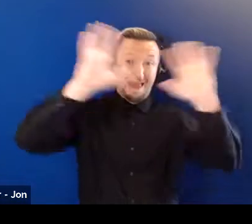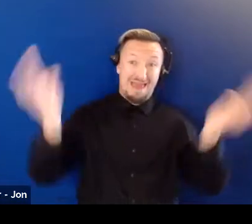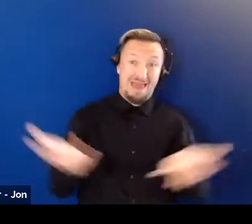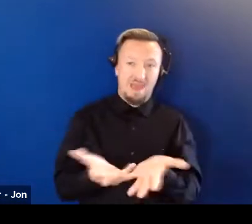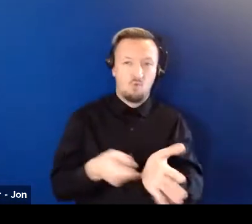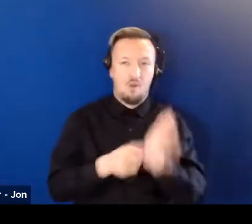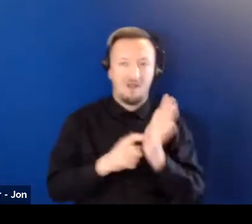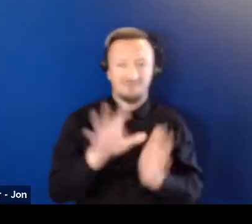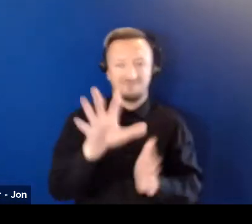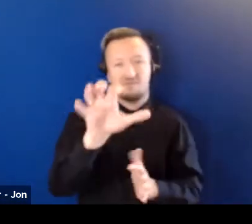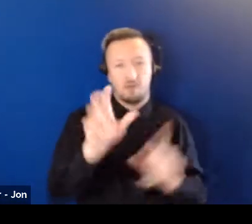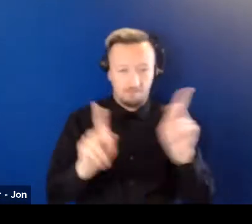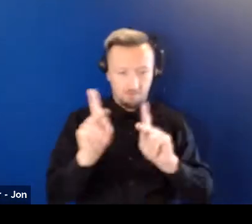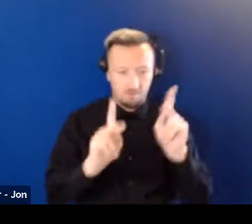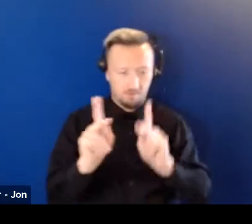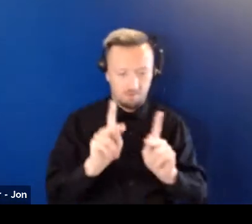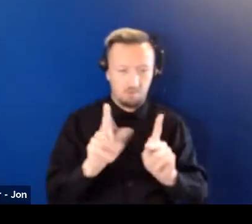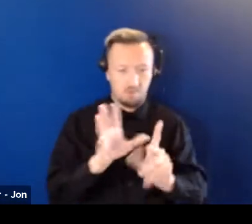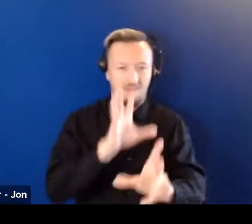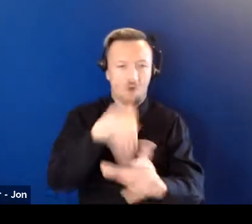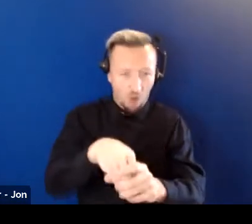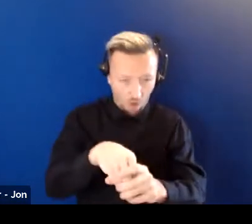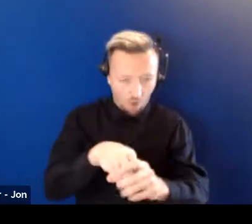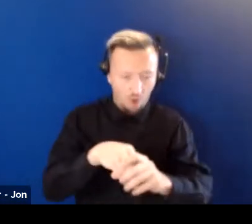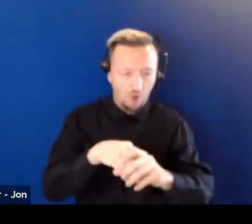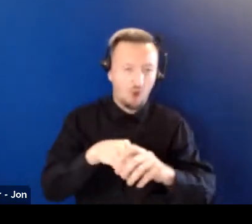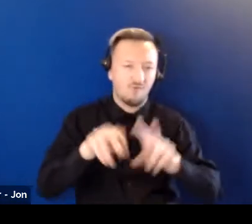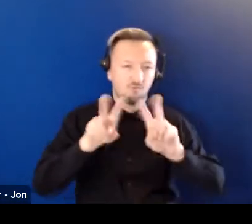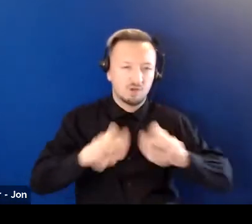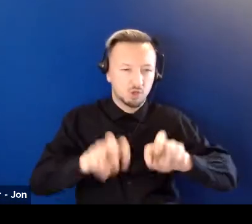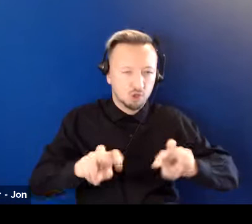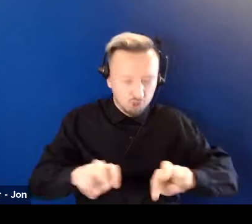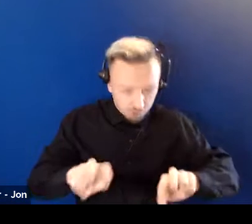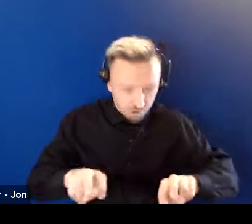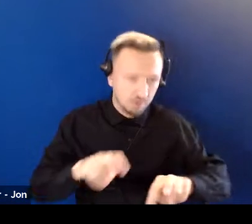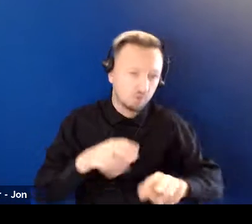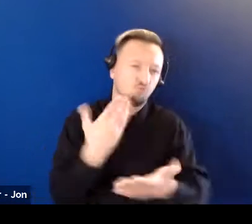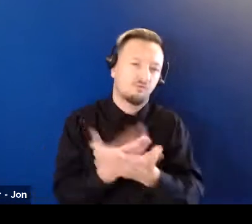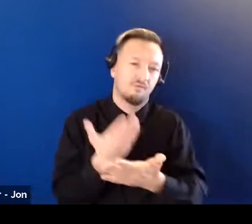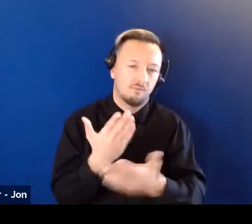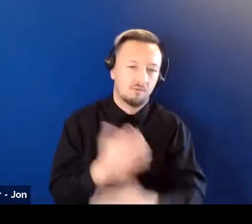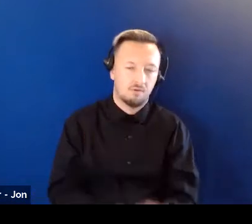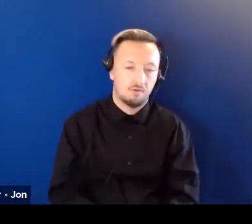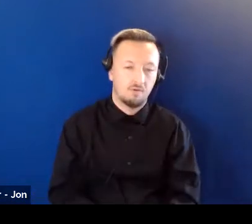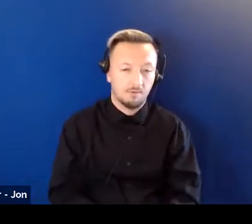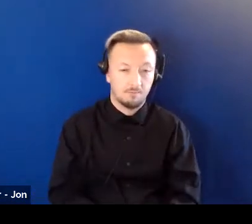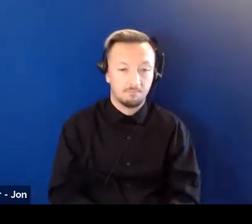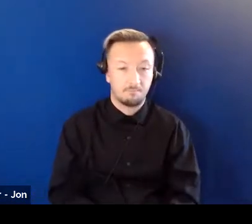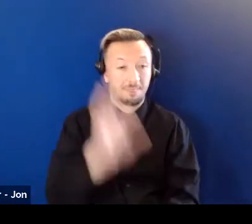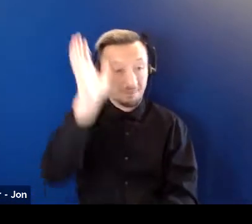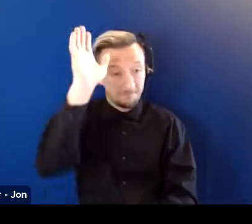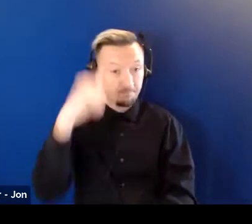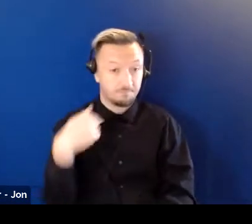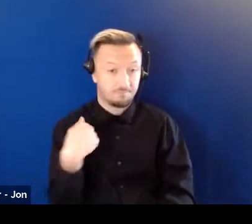people to participate in the study in order for us to get measurable results. Over 5 years? This is Kim. Over